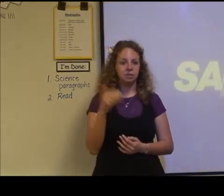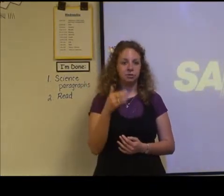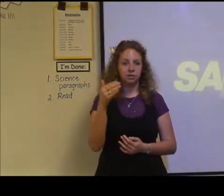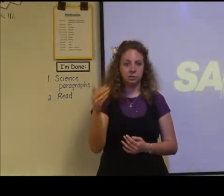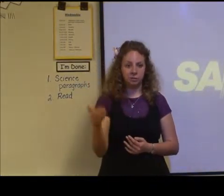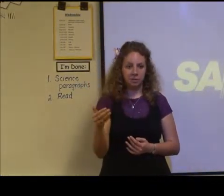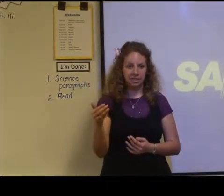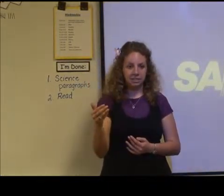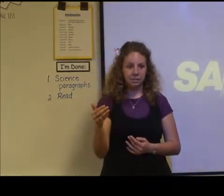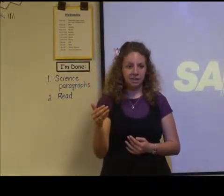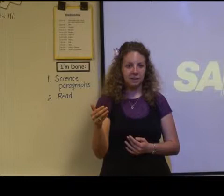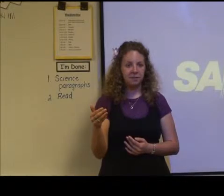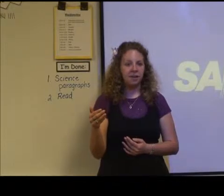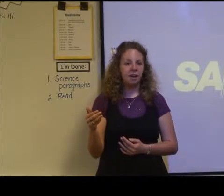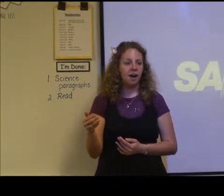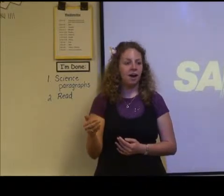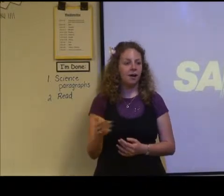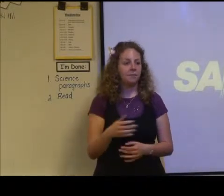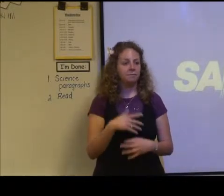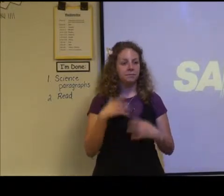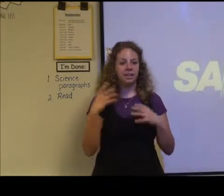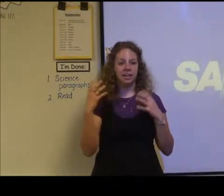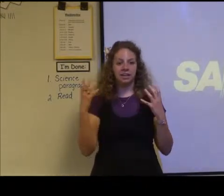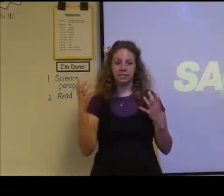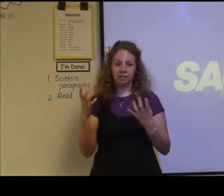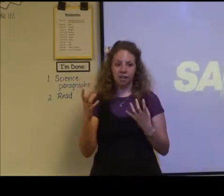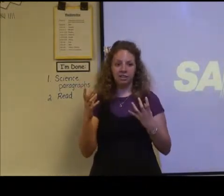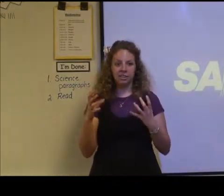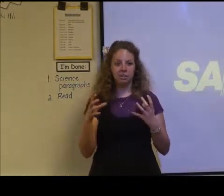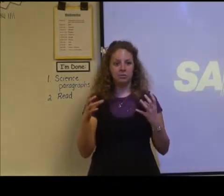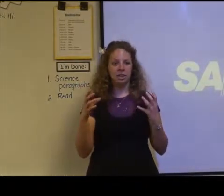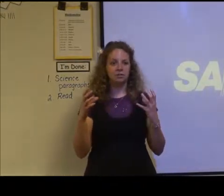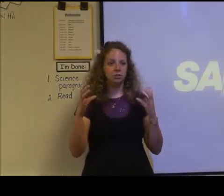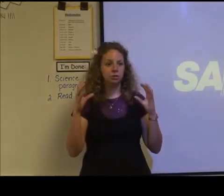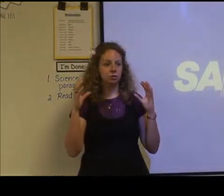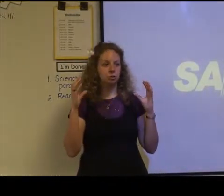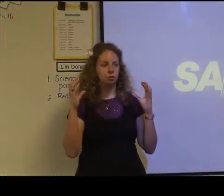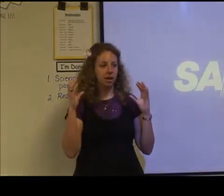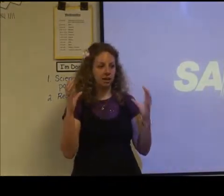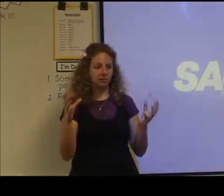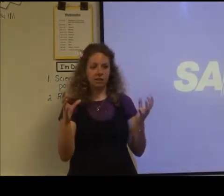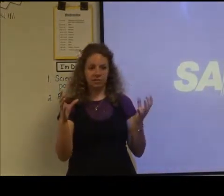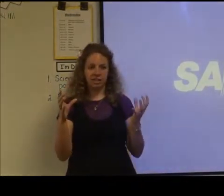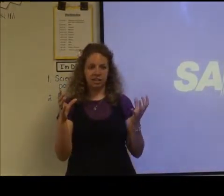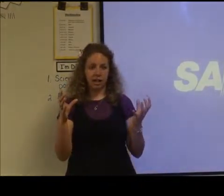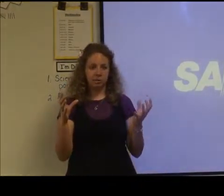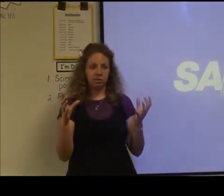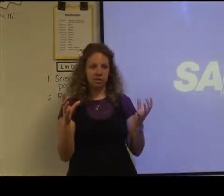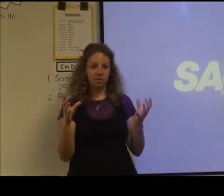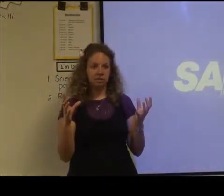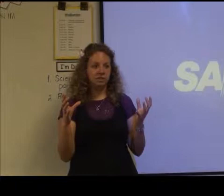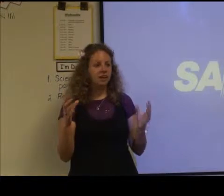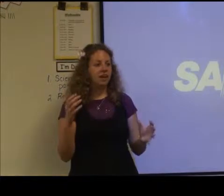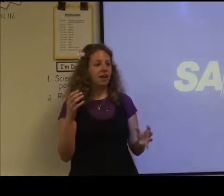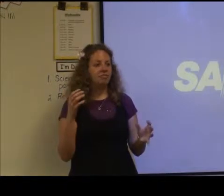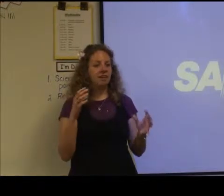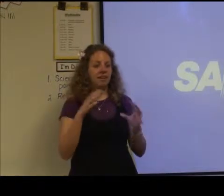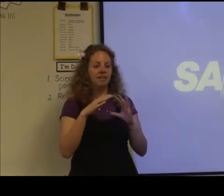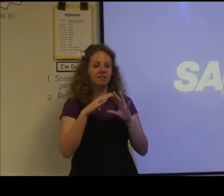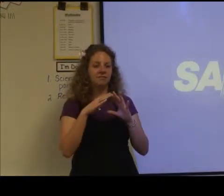you're going to repeat something. In ASL glossing, you tend to write everything in capital letters. And then